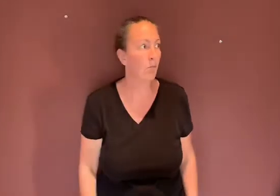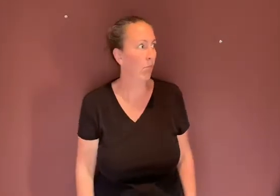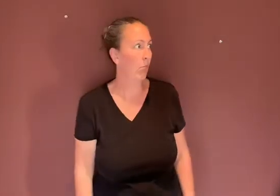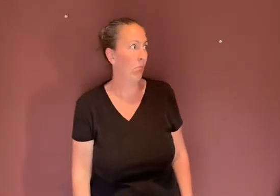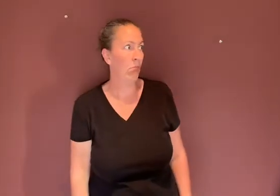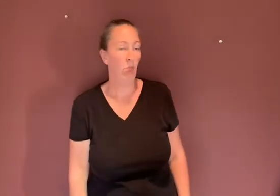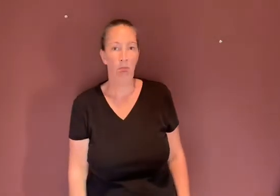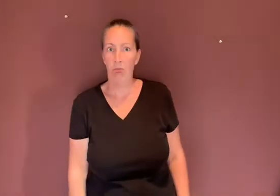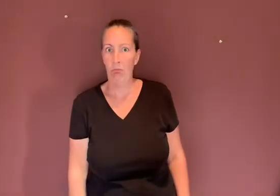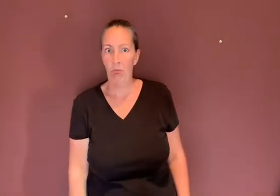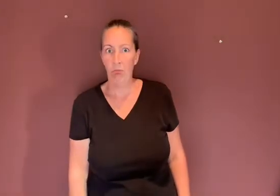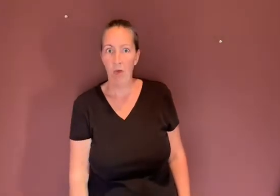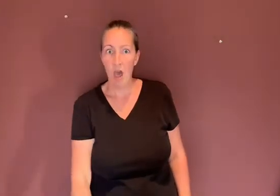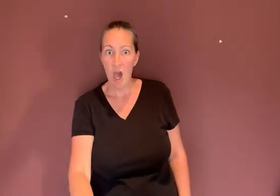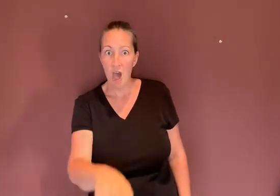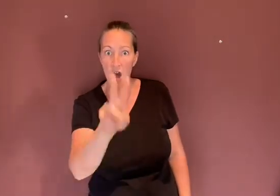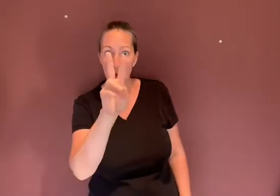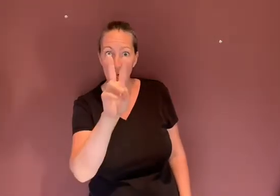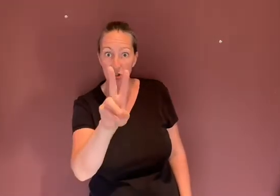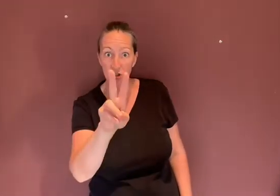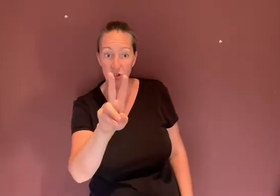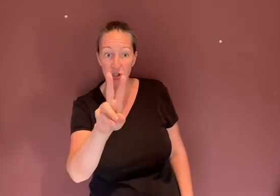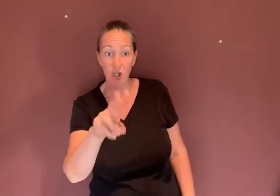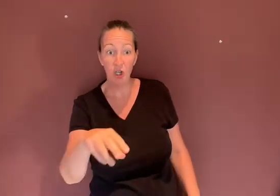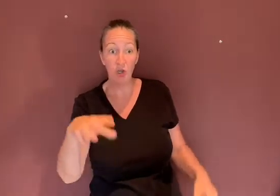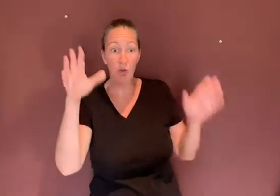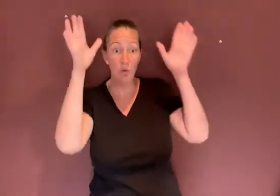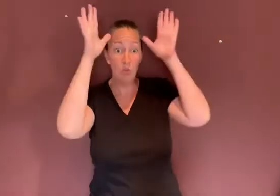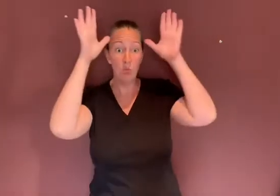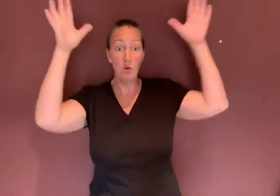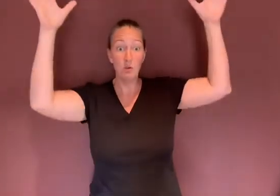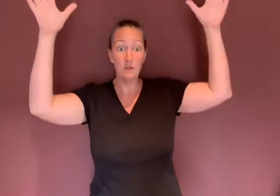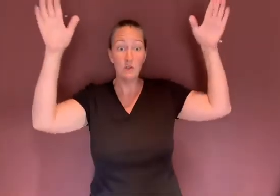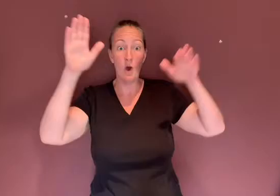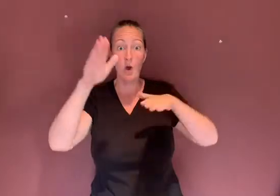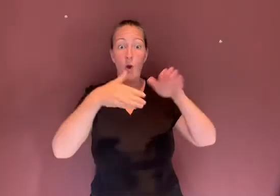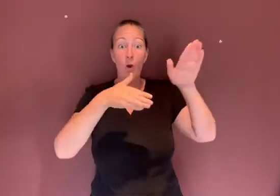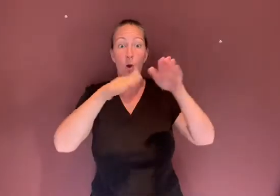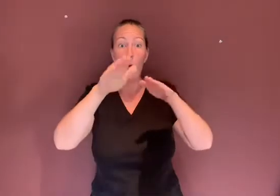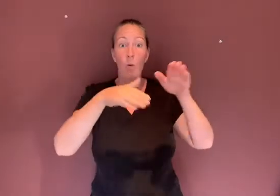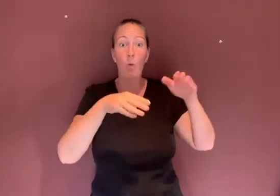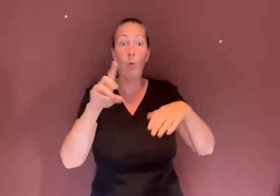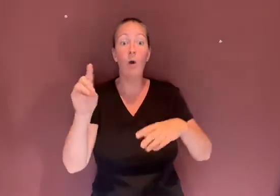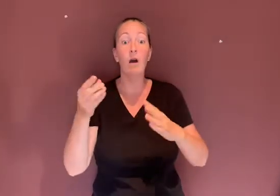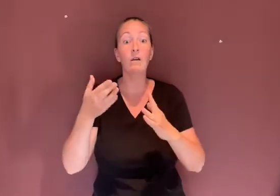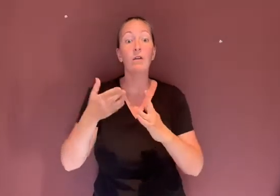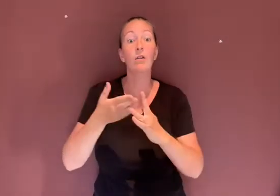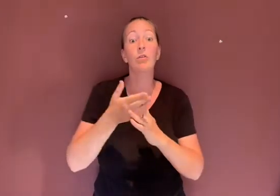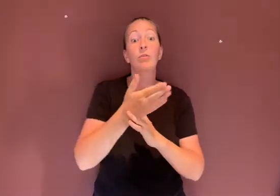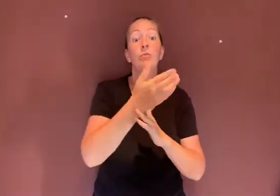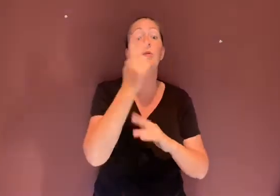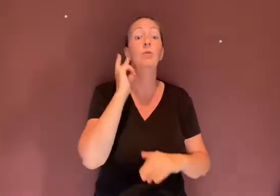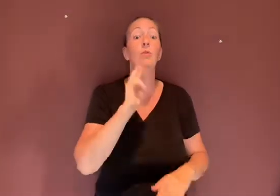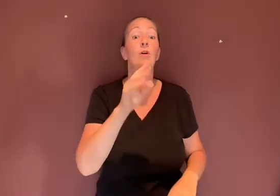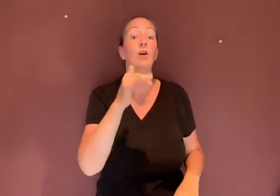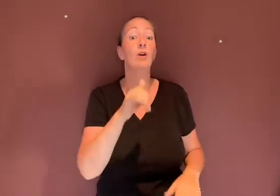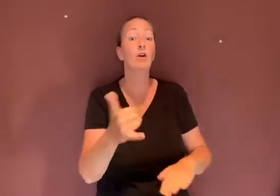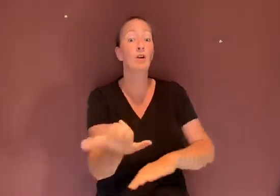2 moose walked through her